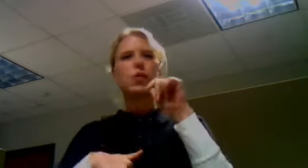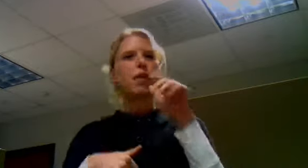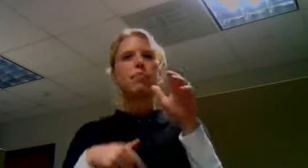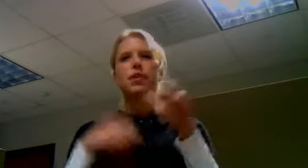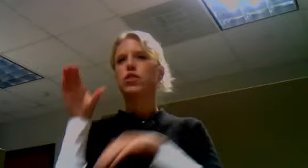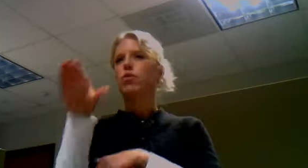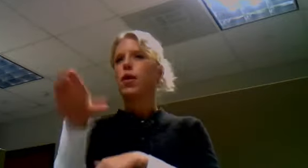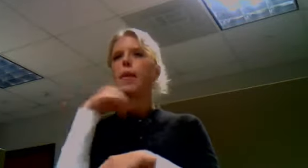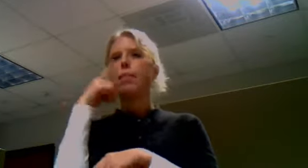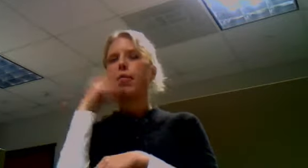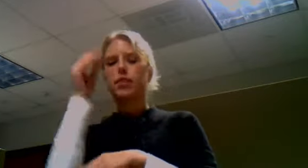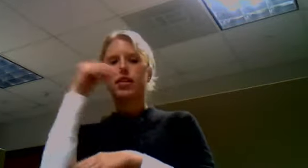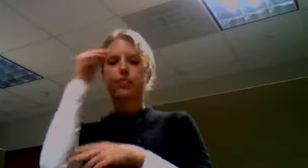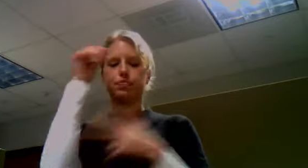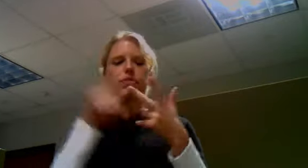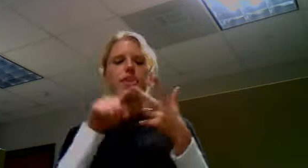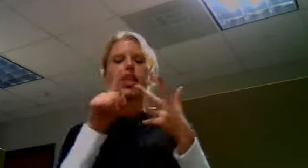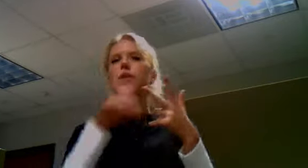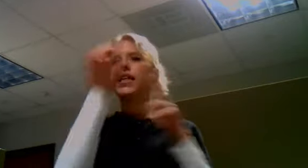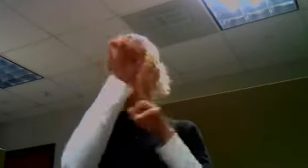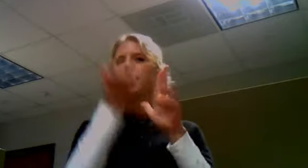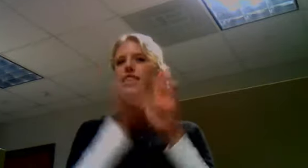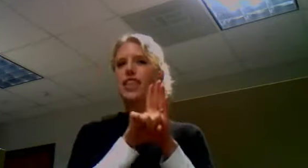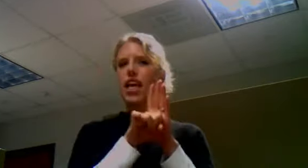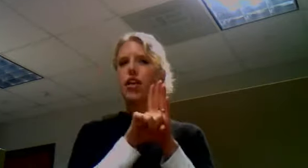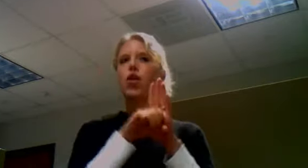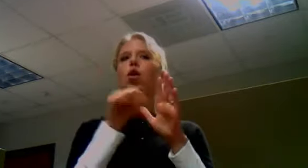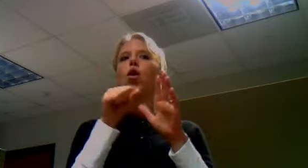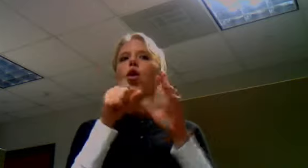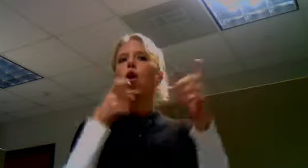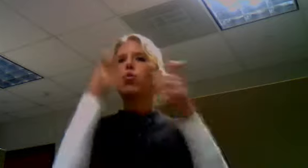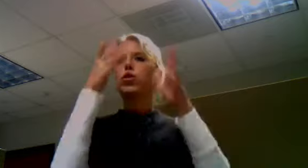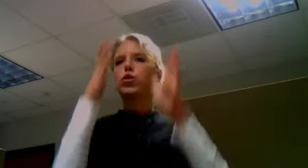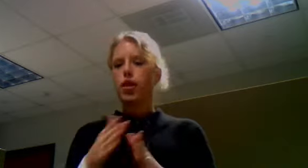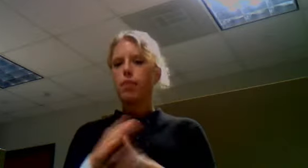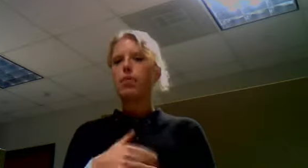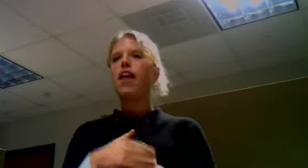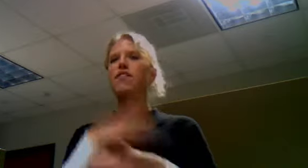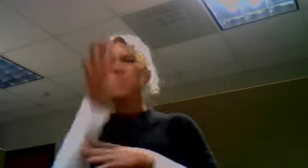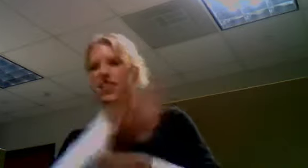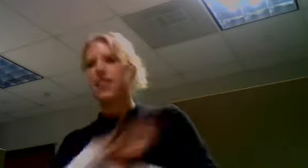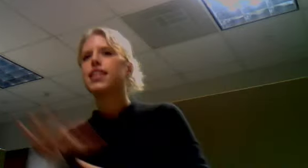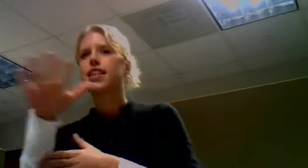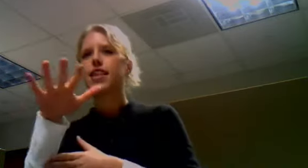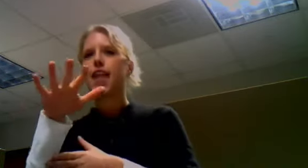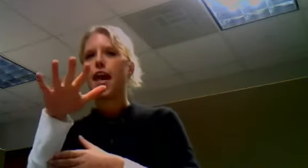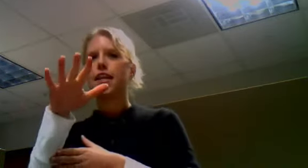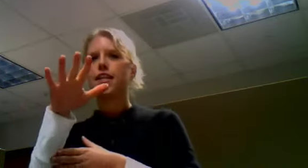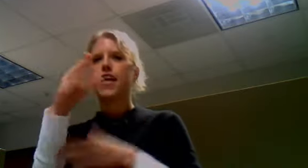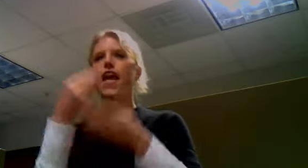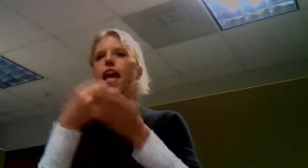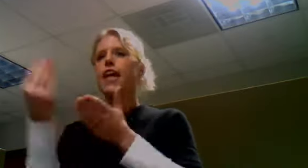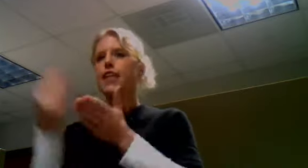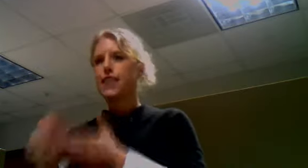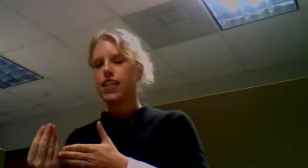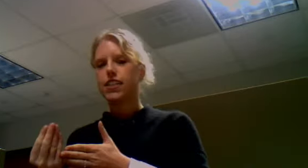need also state ownership, especially of land assets, in order to build and roll out